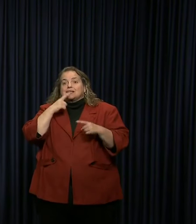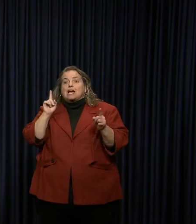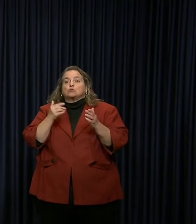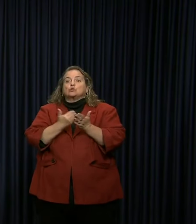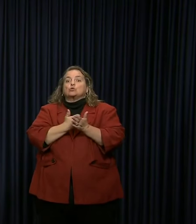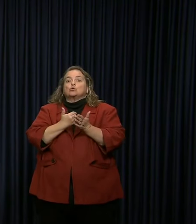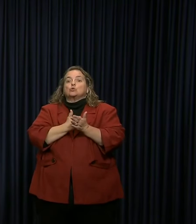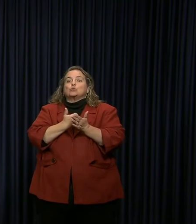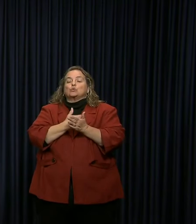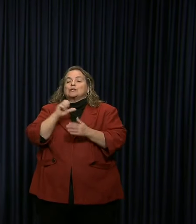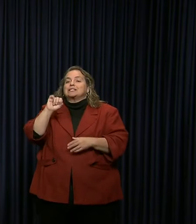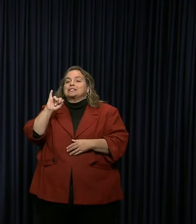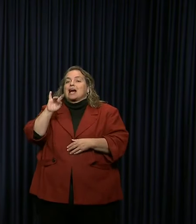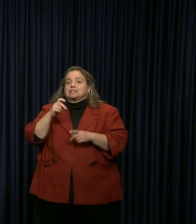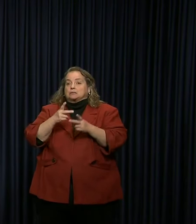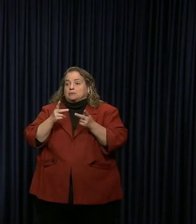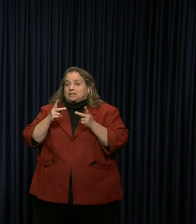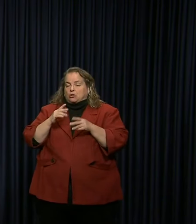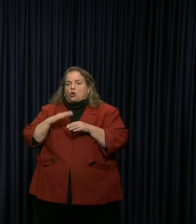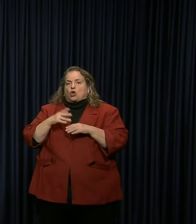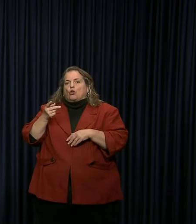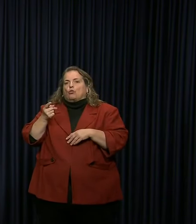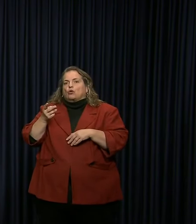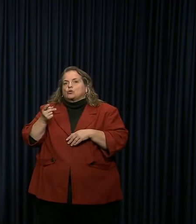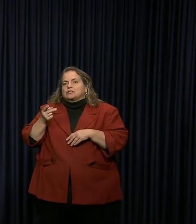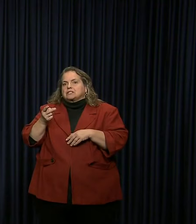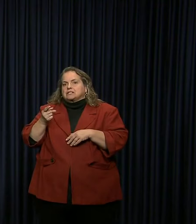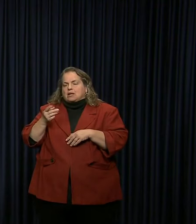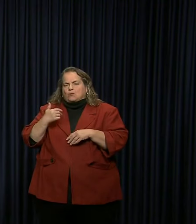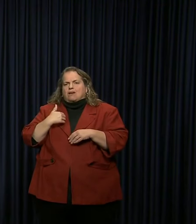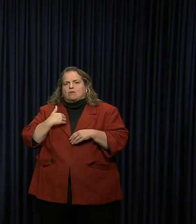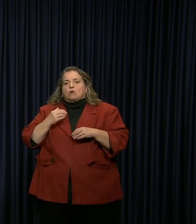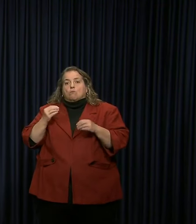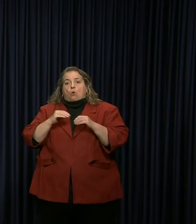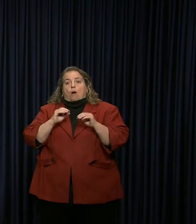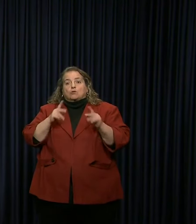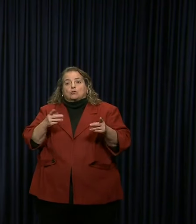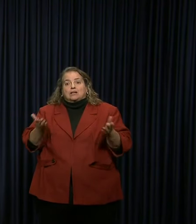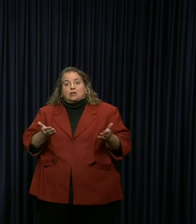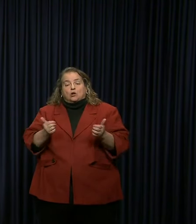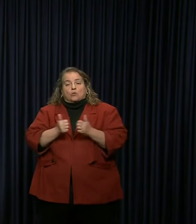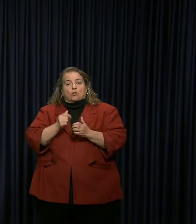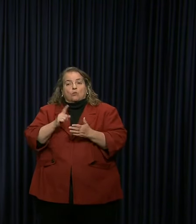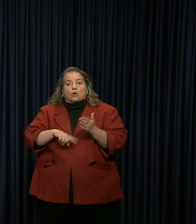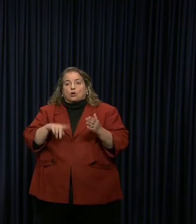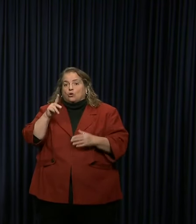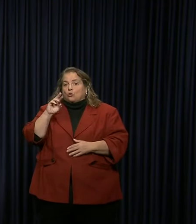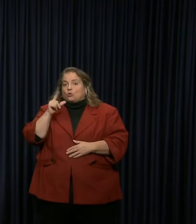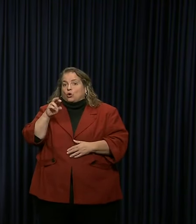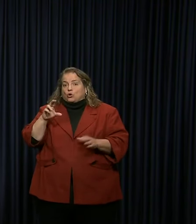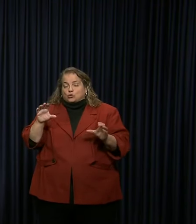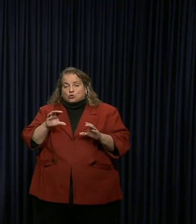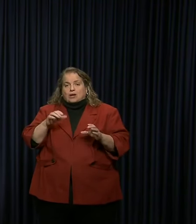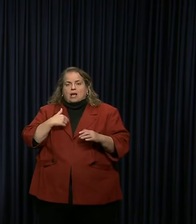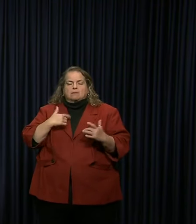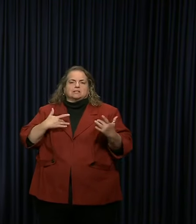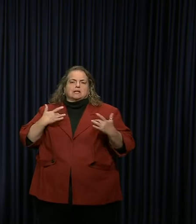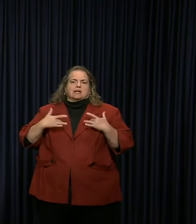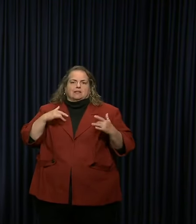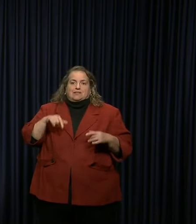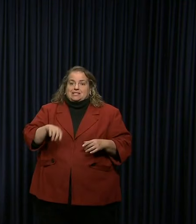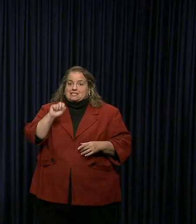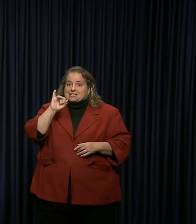on Thursday because we have more opportunity here with what Kroger is doing, and I'm excited that some of these sites are going to provide more